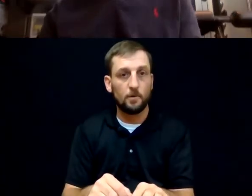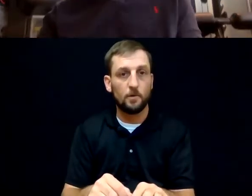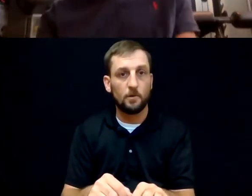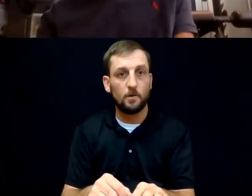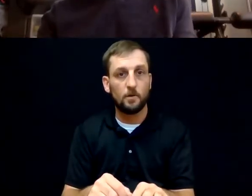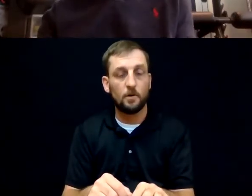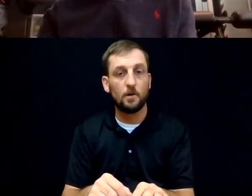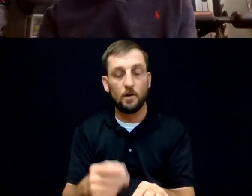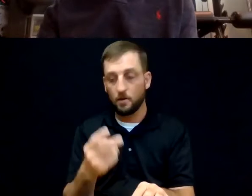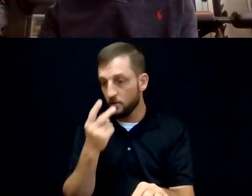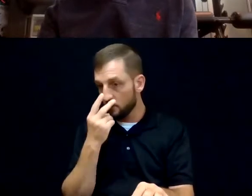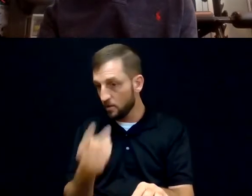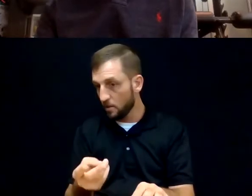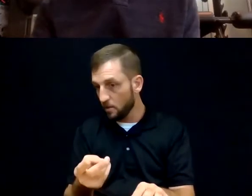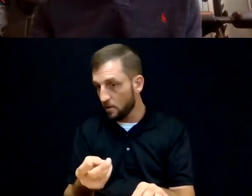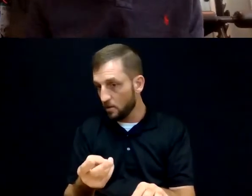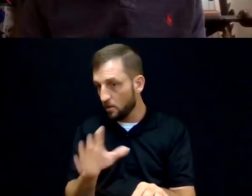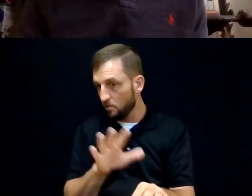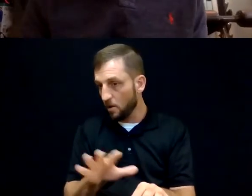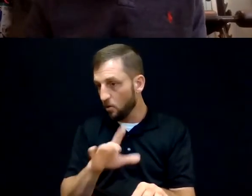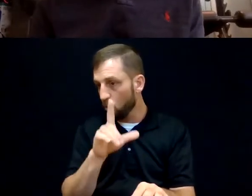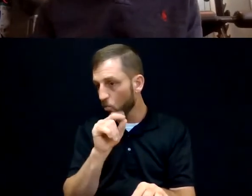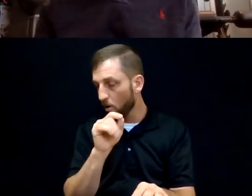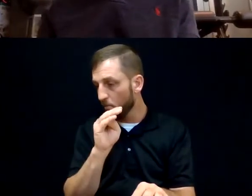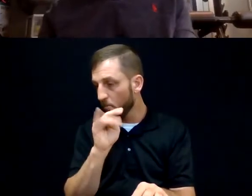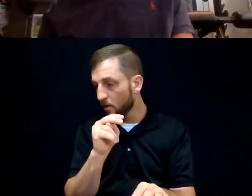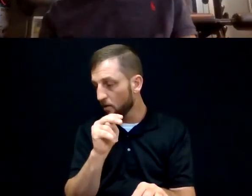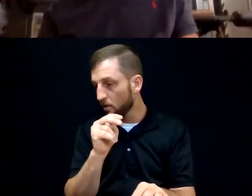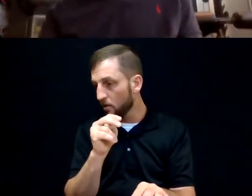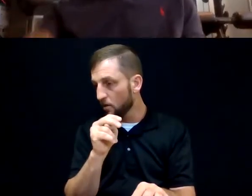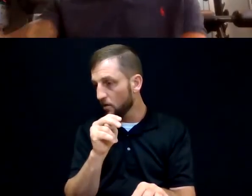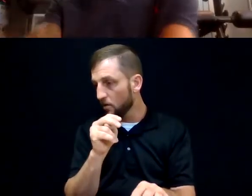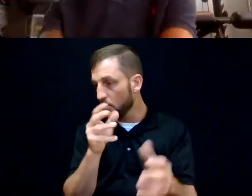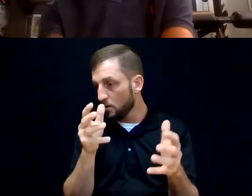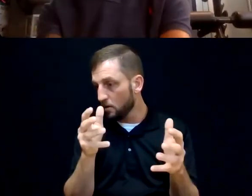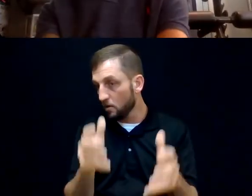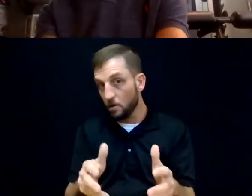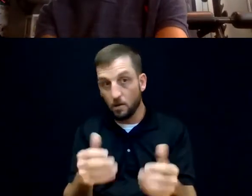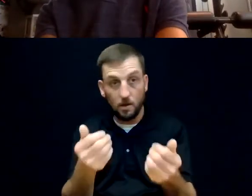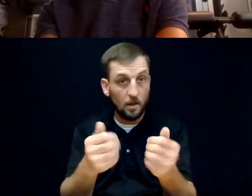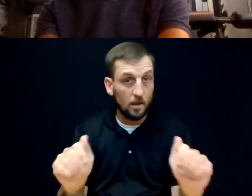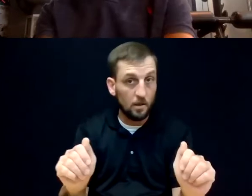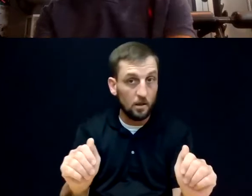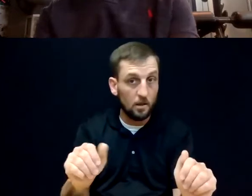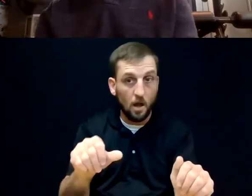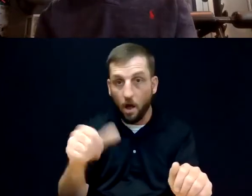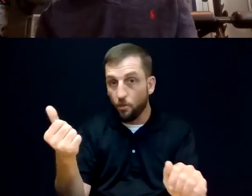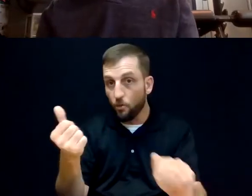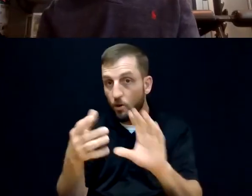I see we have roughly 20 minutes. Are there any additional